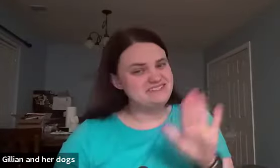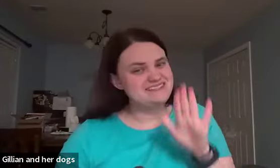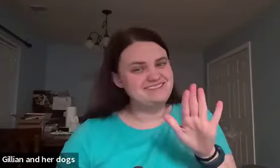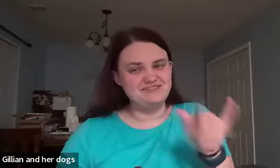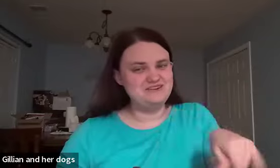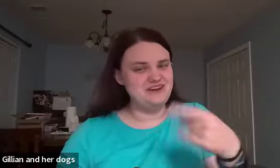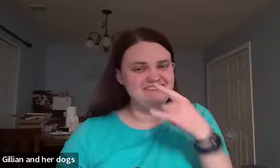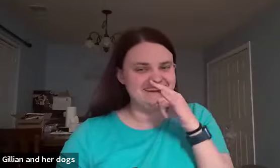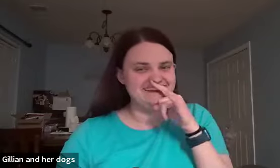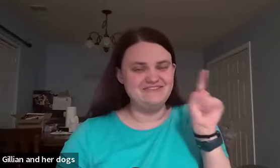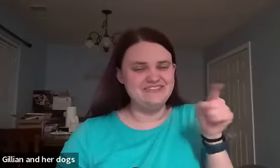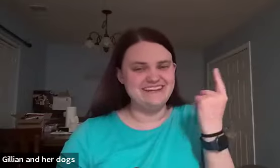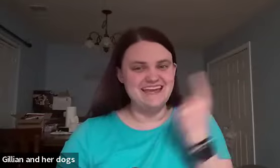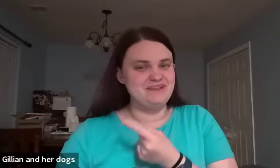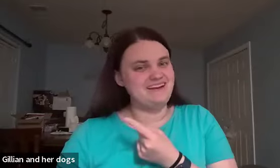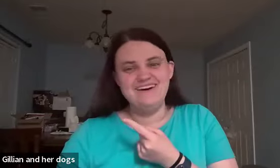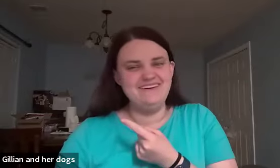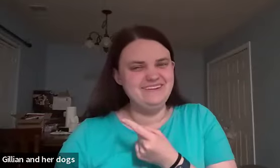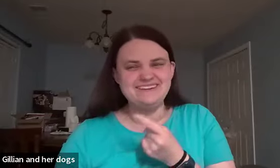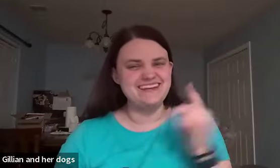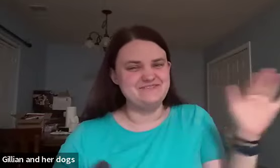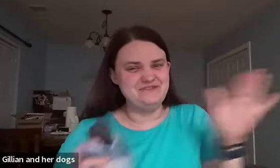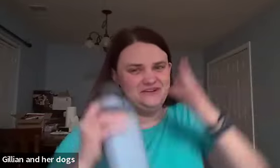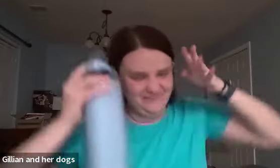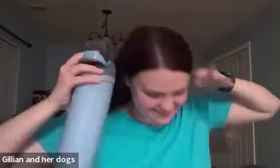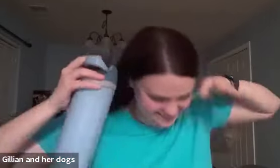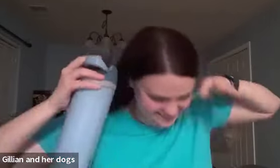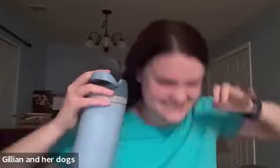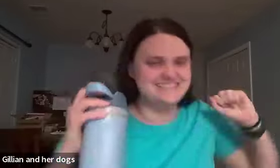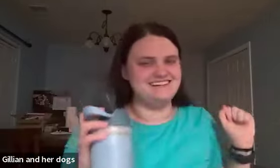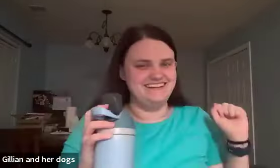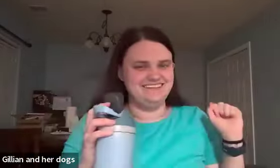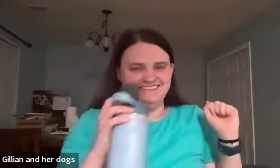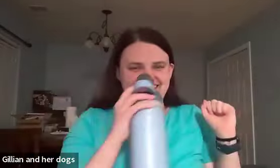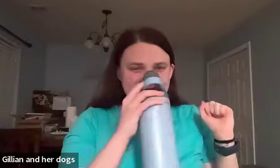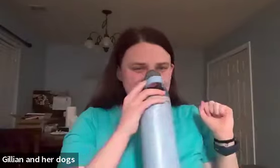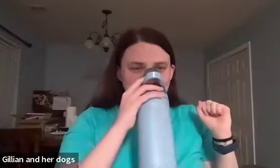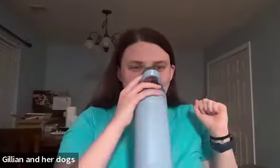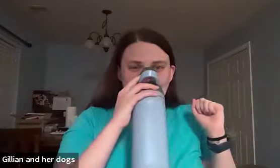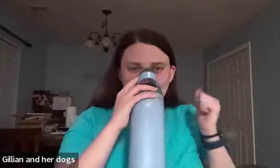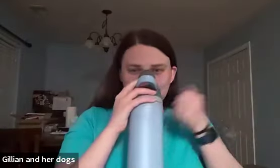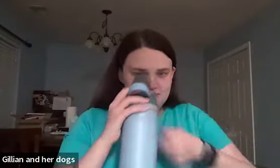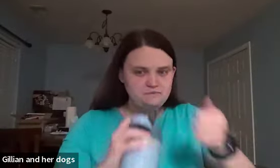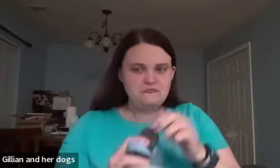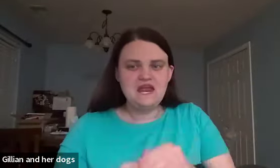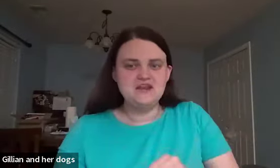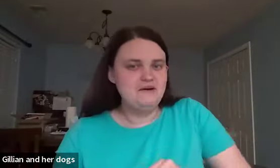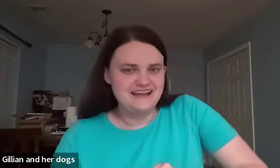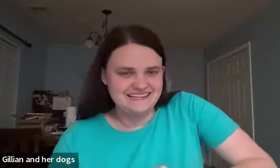happens at school. If you're the only kid there for the day, I'm like, oh, you get full attention on you. Like, no